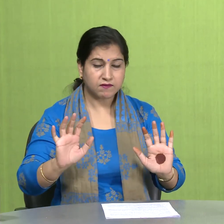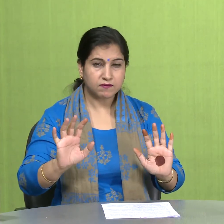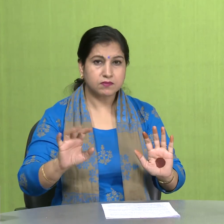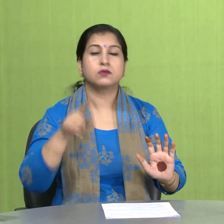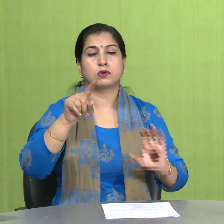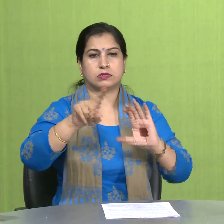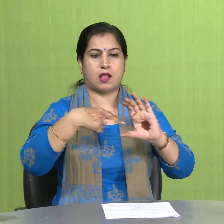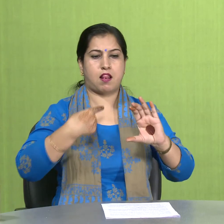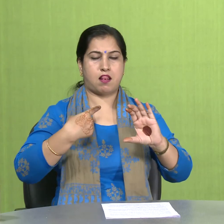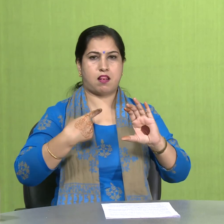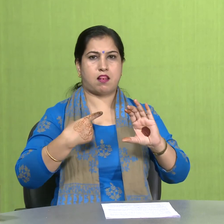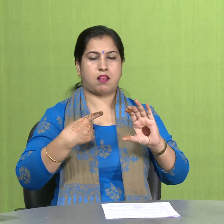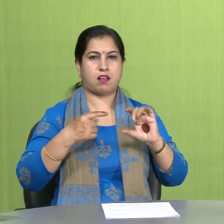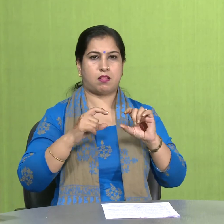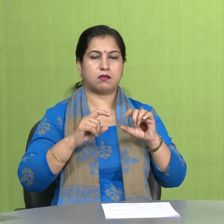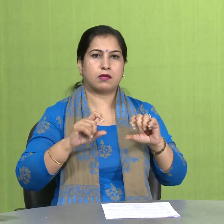may send your queries to